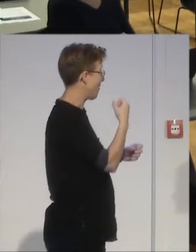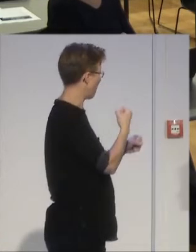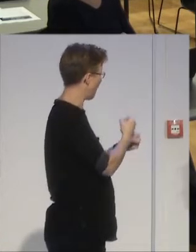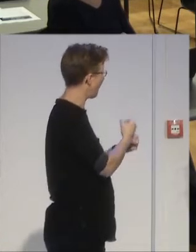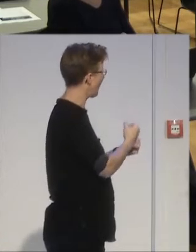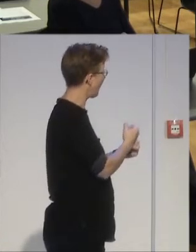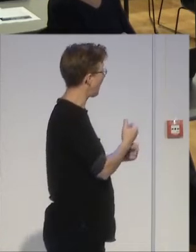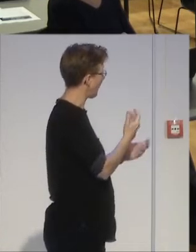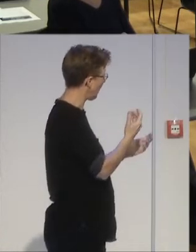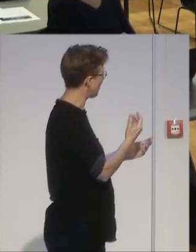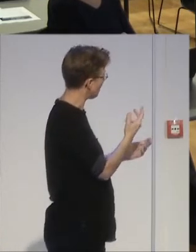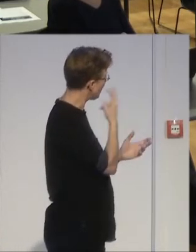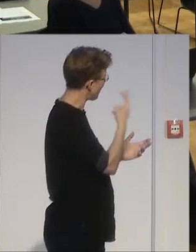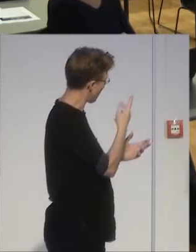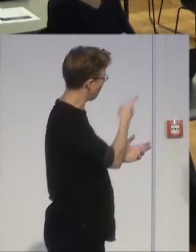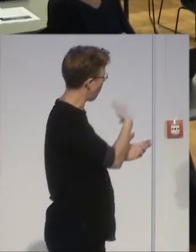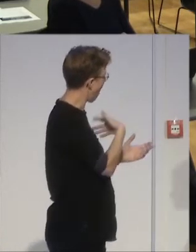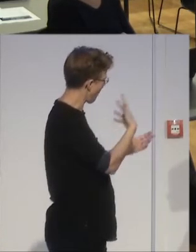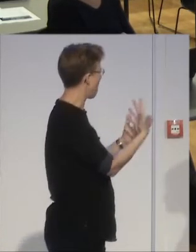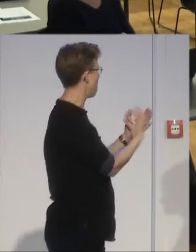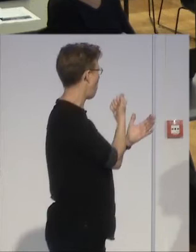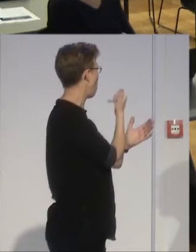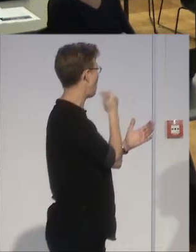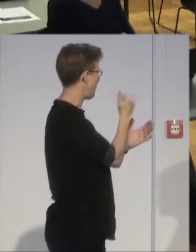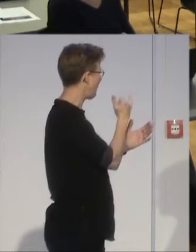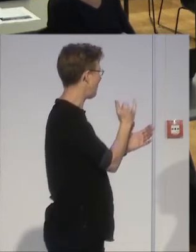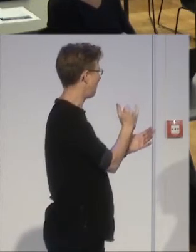the advantage you have as a fluent signer.